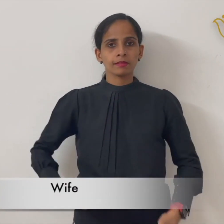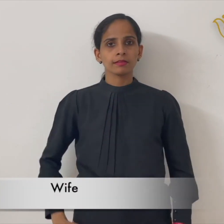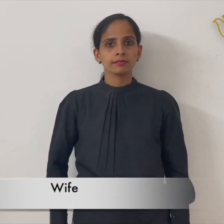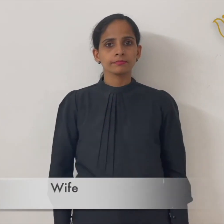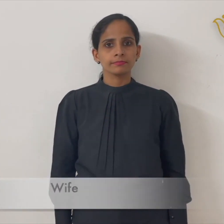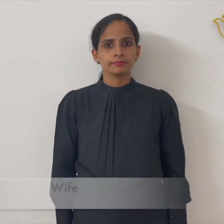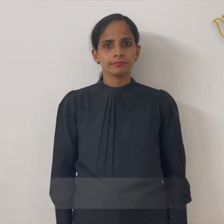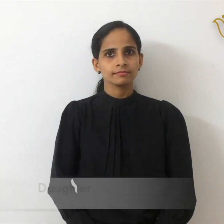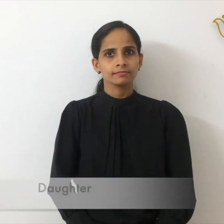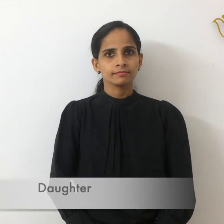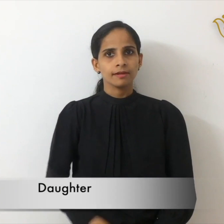Wife.